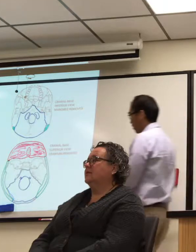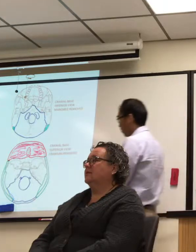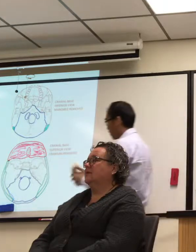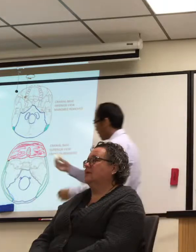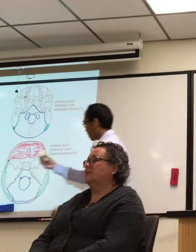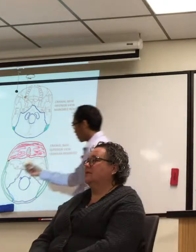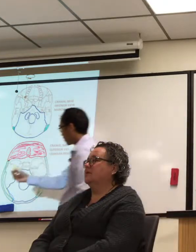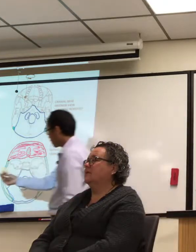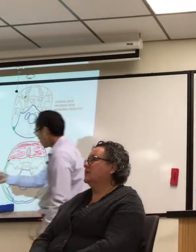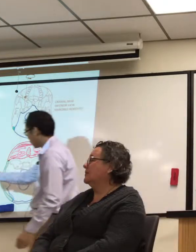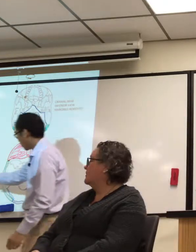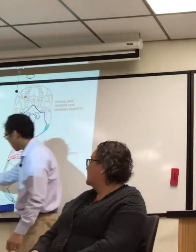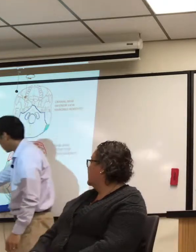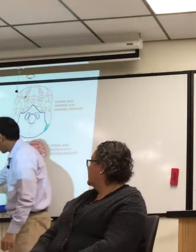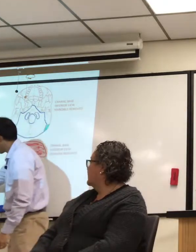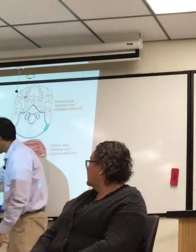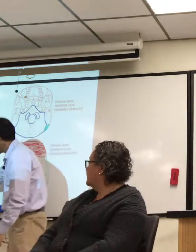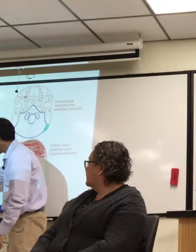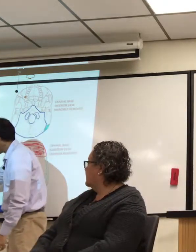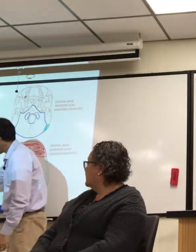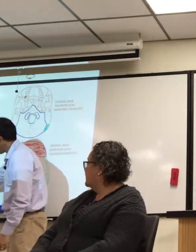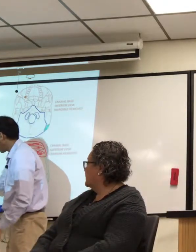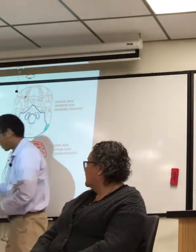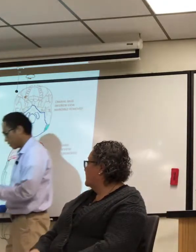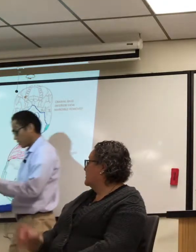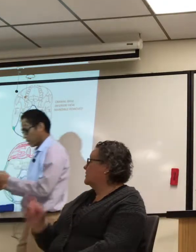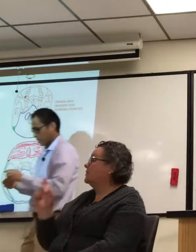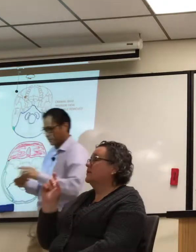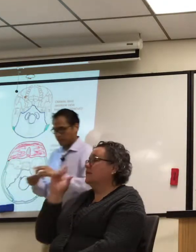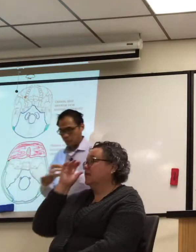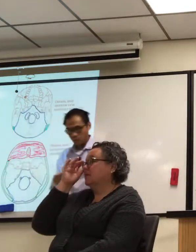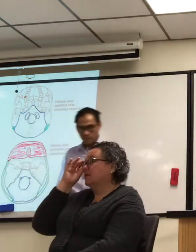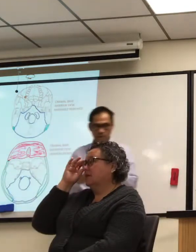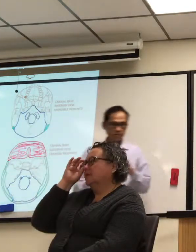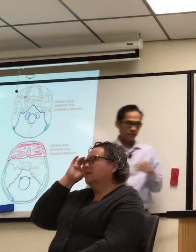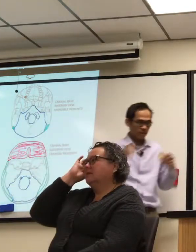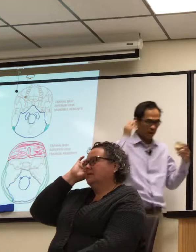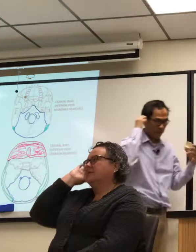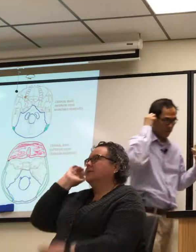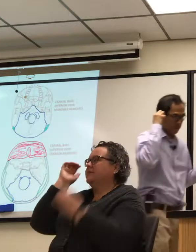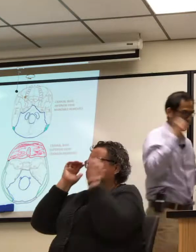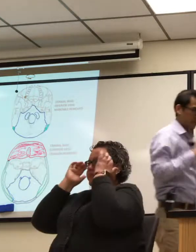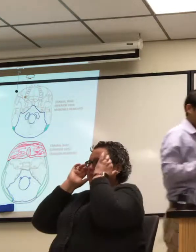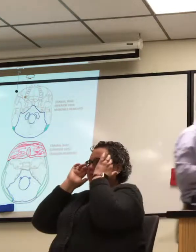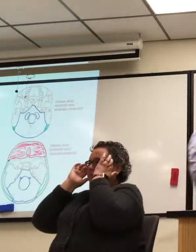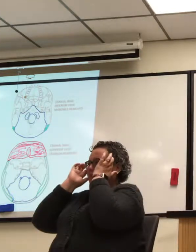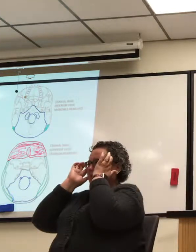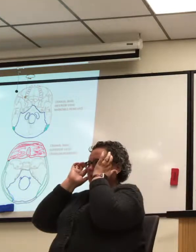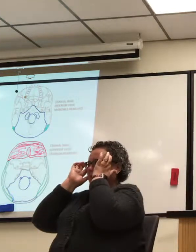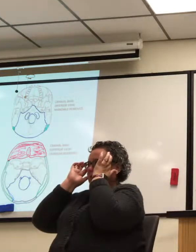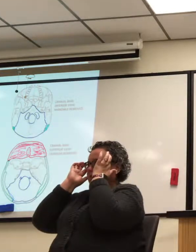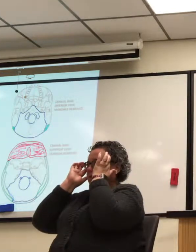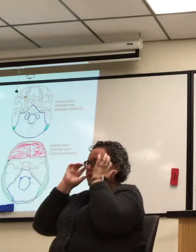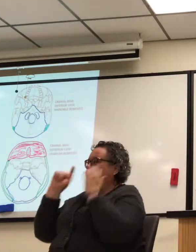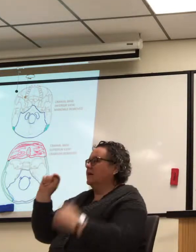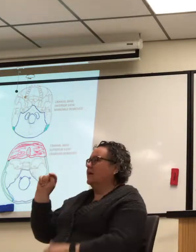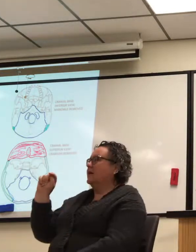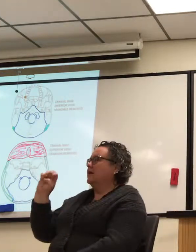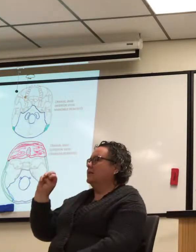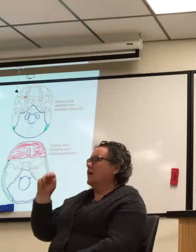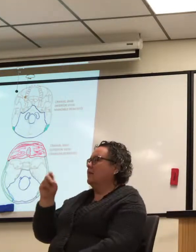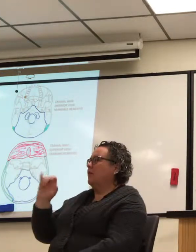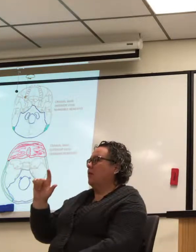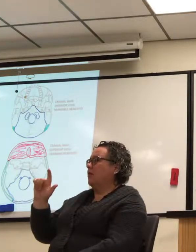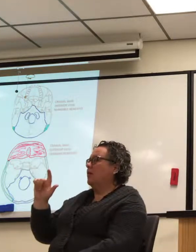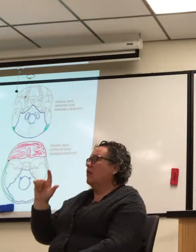It's kind of right here. Okay. The temporal bones are your temples. From the lateral view,